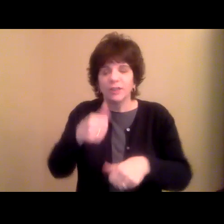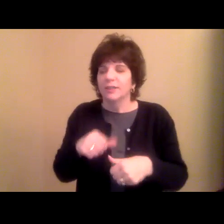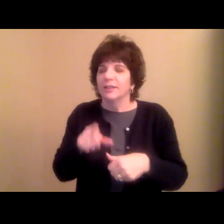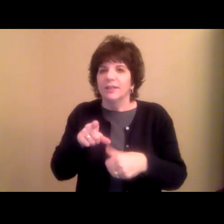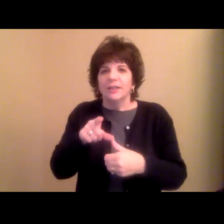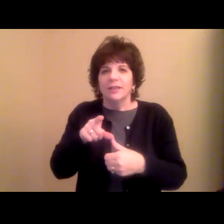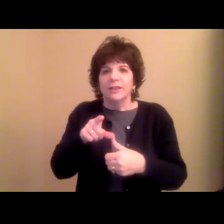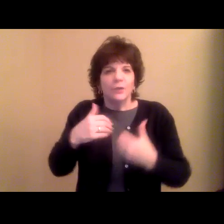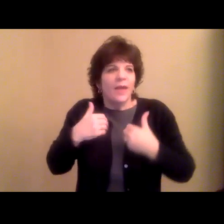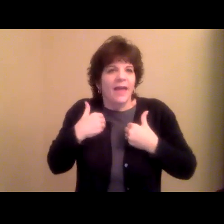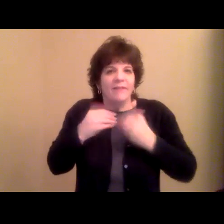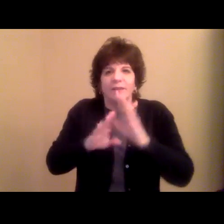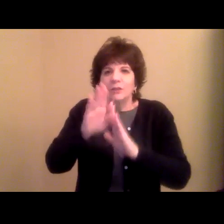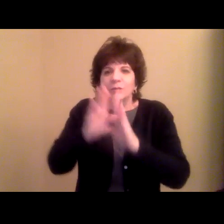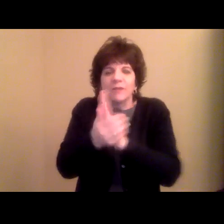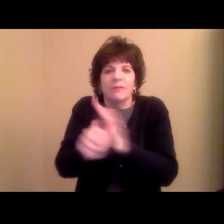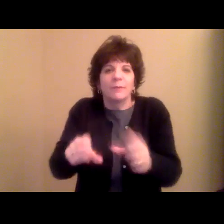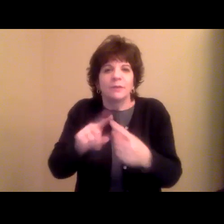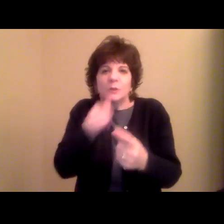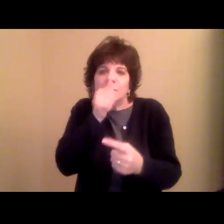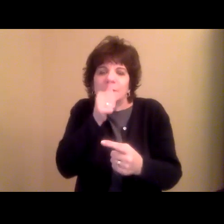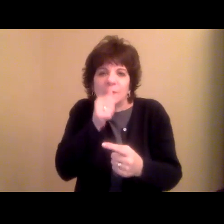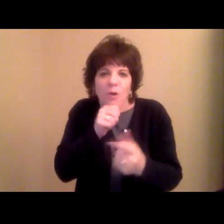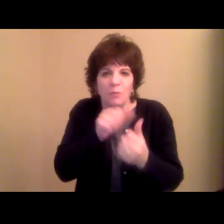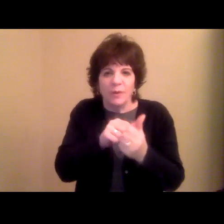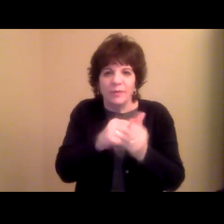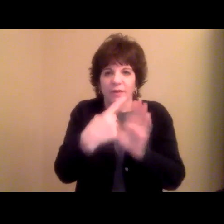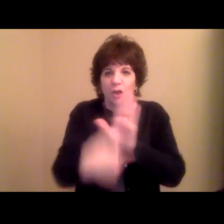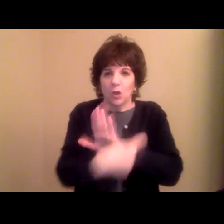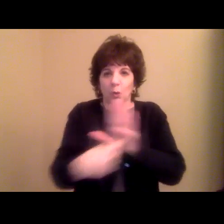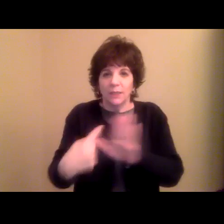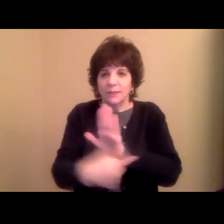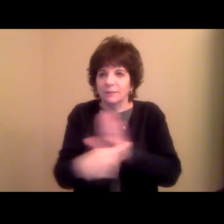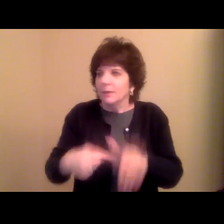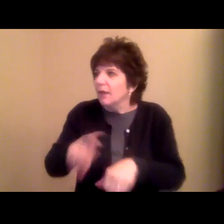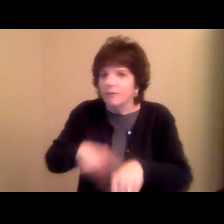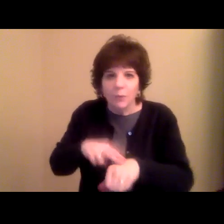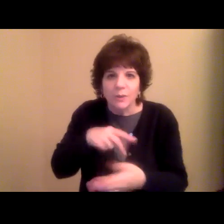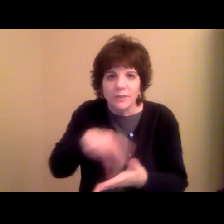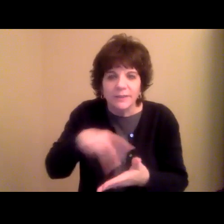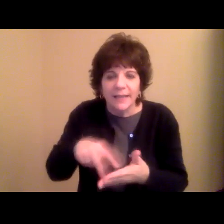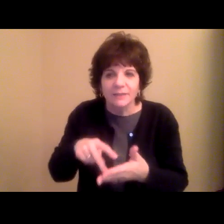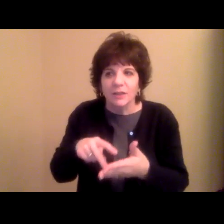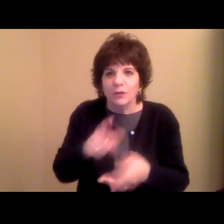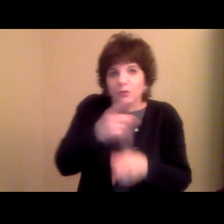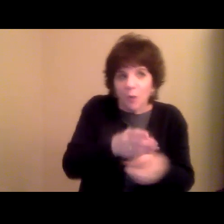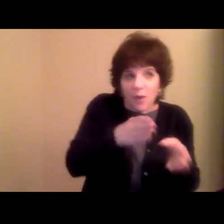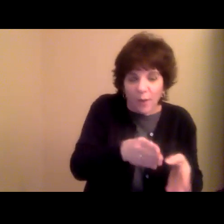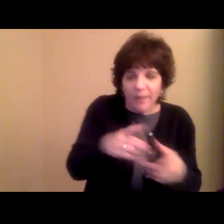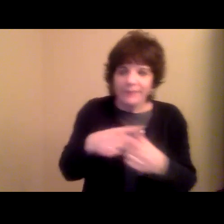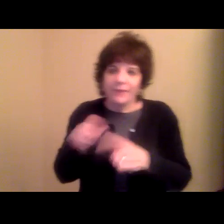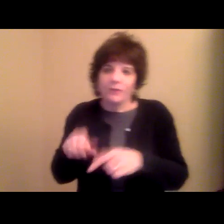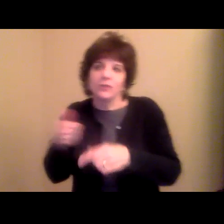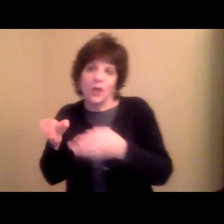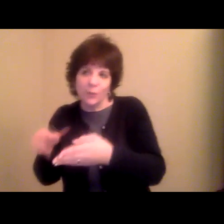learn the ability to cope with criticism, because of course in dance there's a way to do this and then there's a way not to